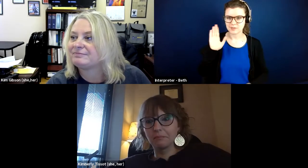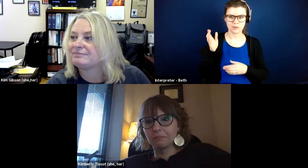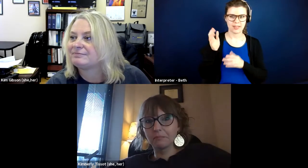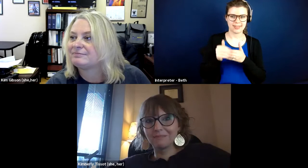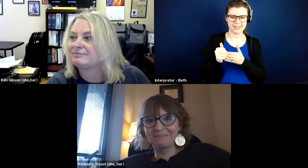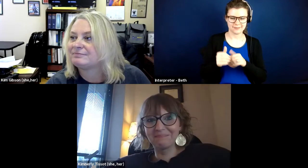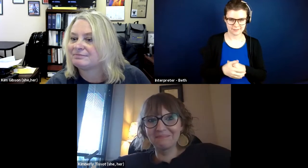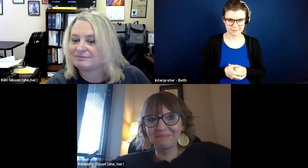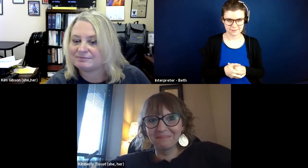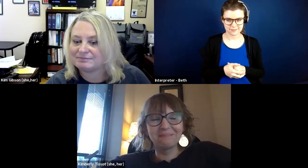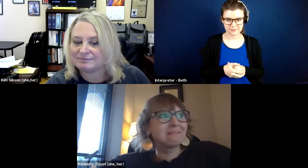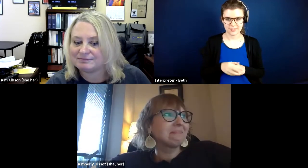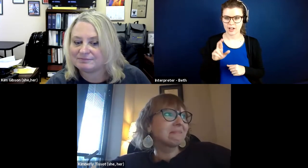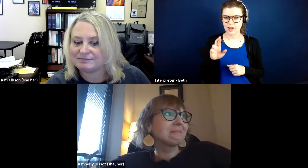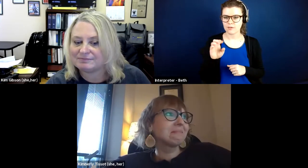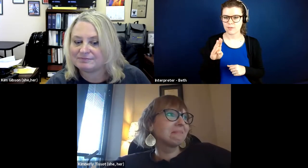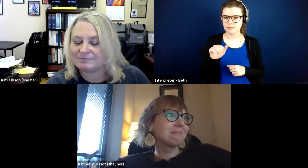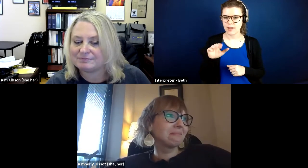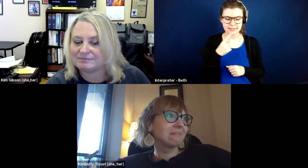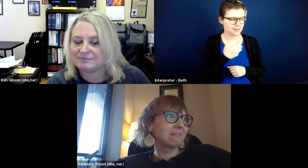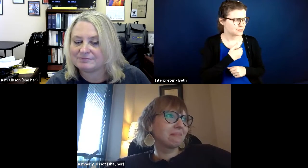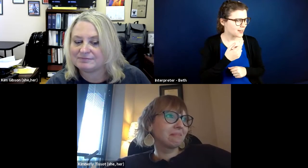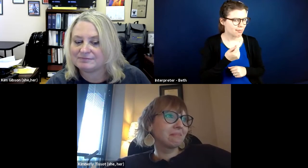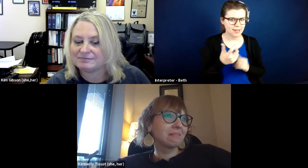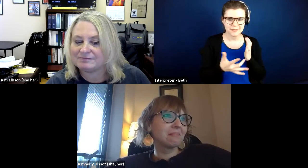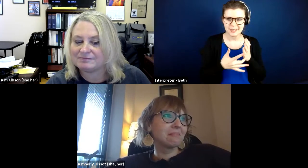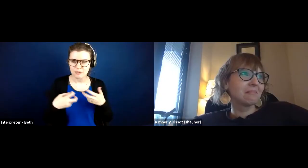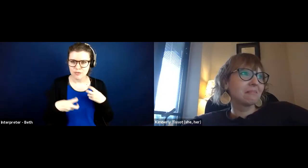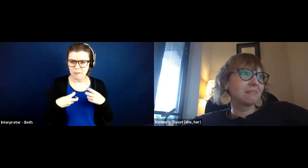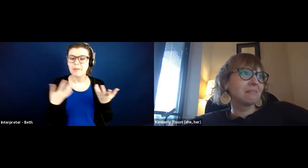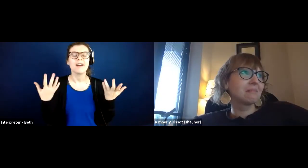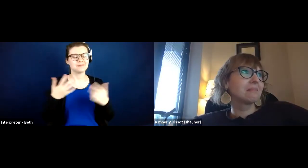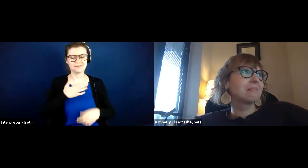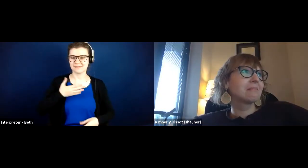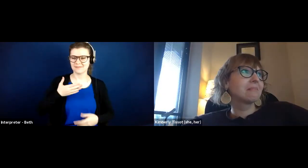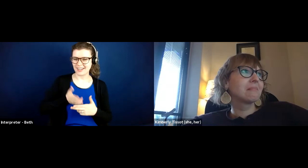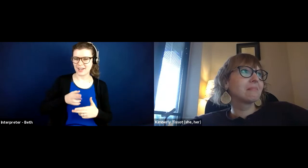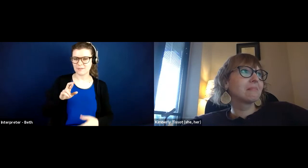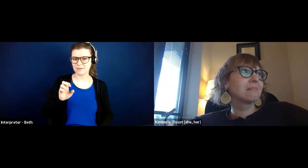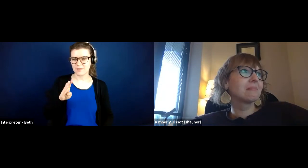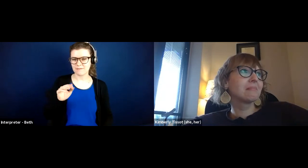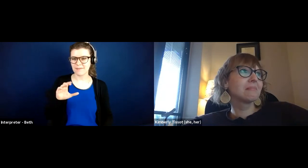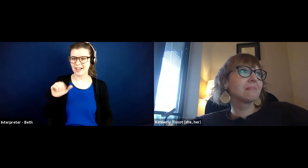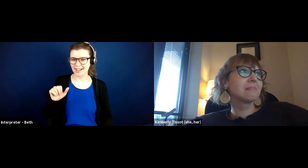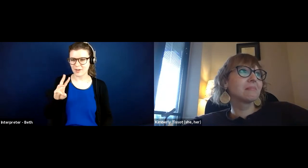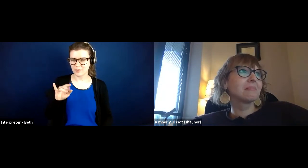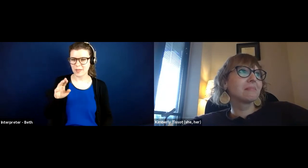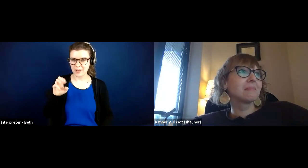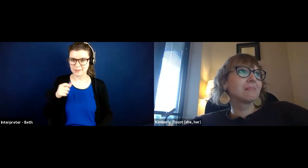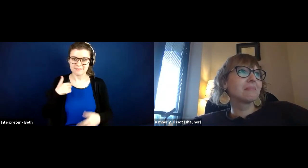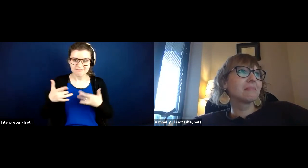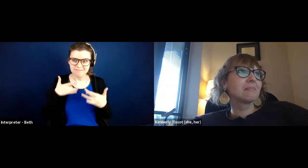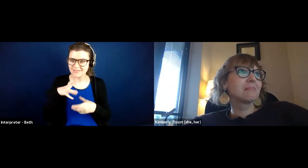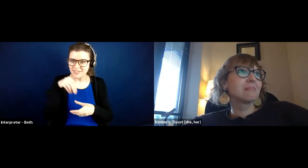Oh, sorry, having some technical issues here going on. Hi, so my name is Rebecca Williams. I'm really excited about doing this. I've been